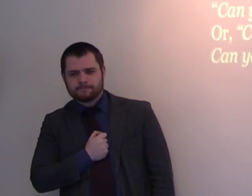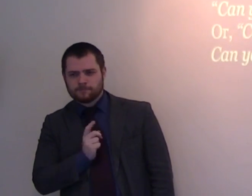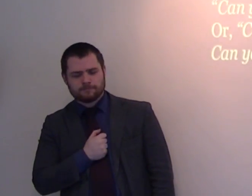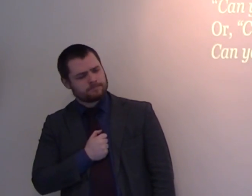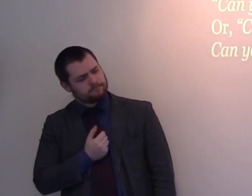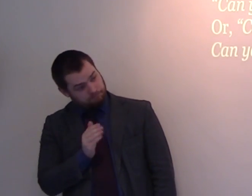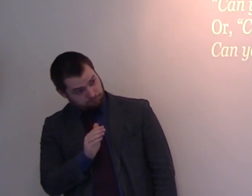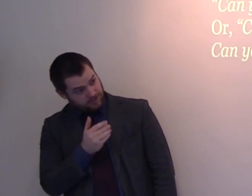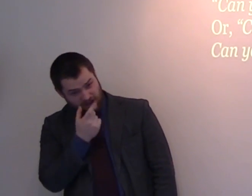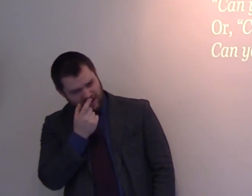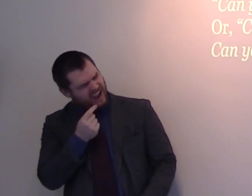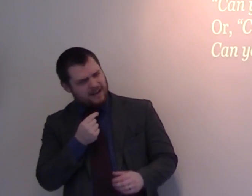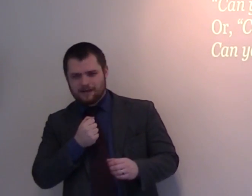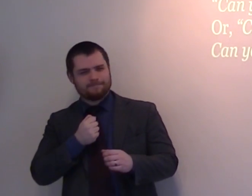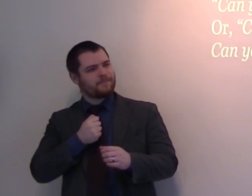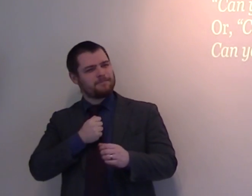quote, "Can you cover my job in the church?